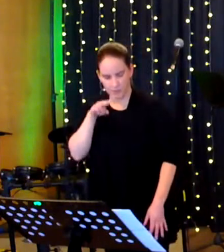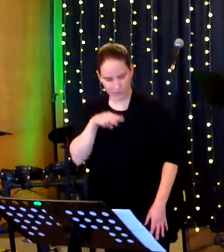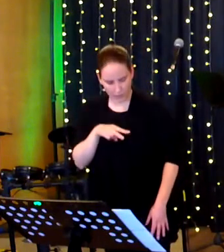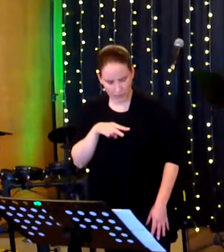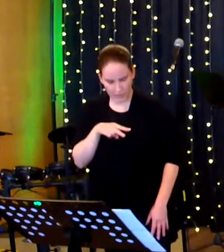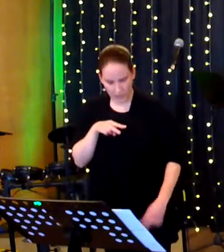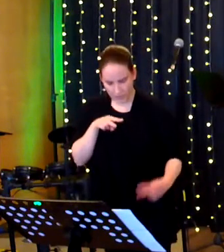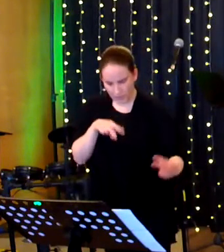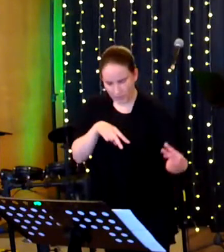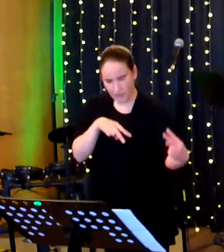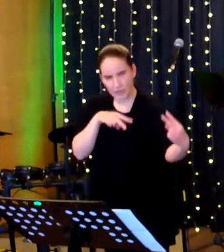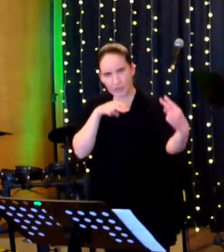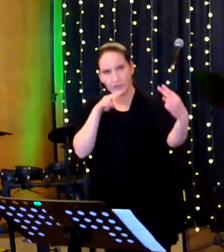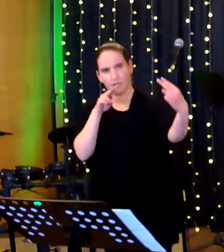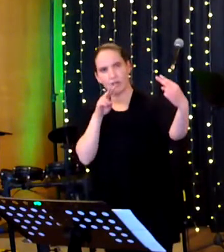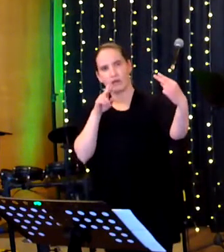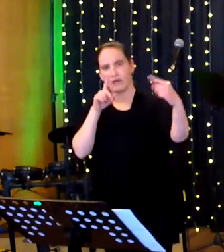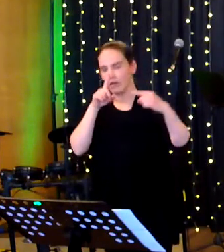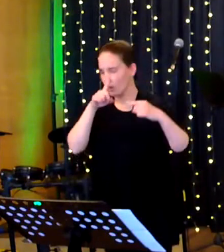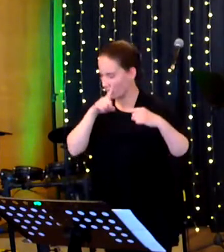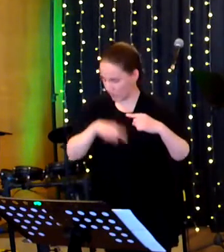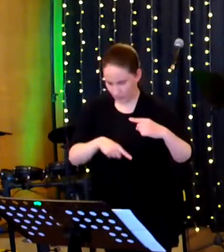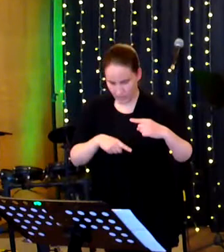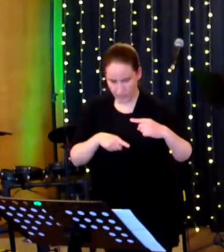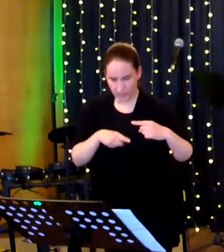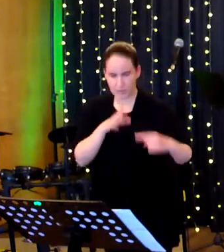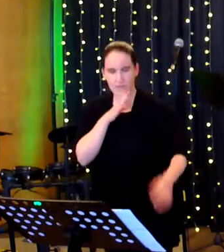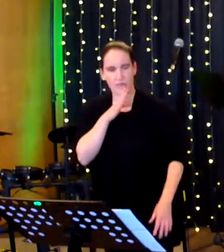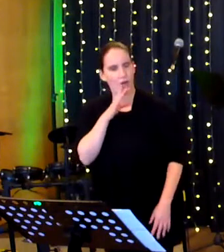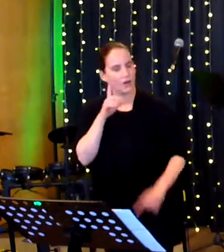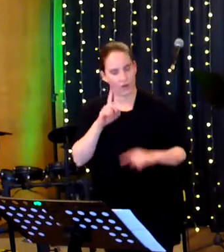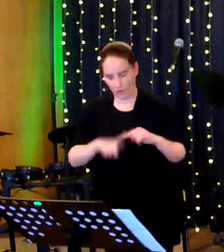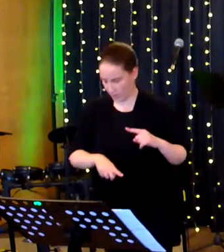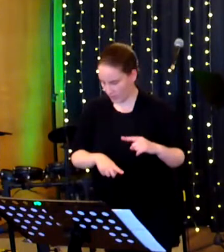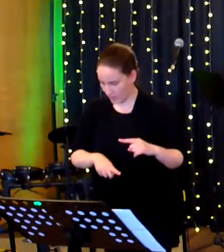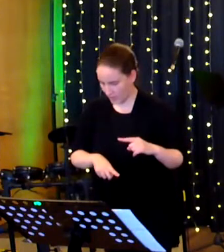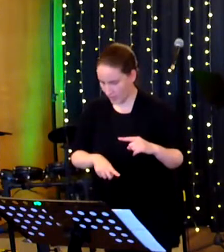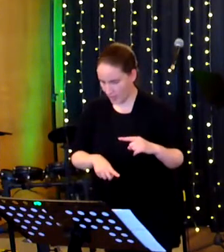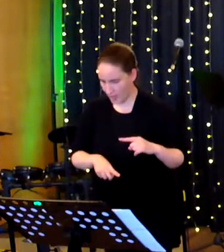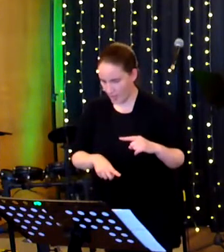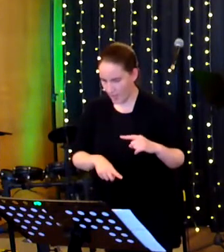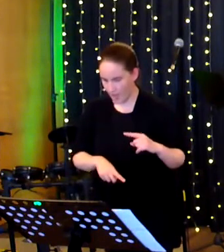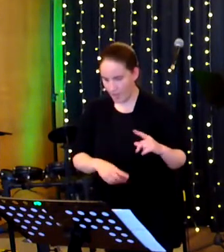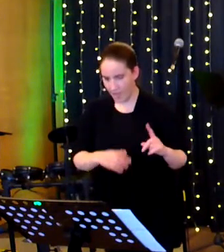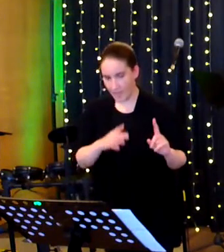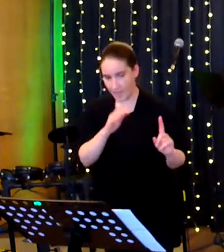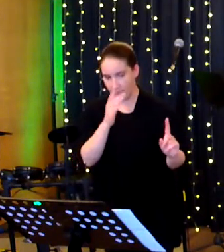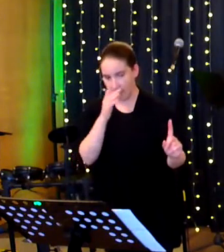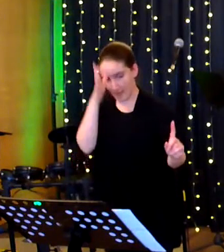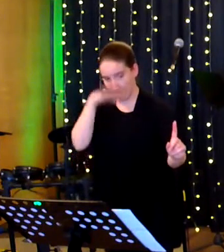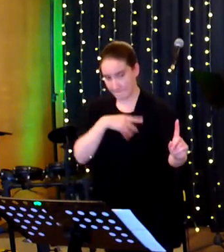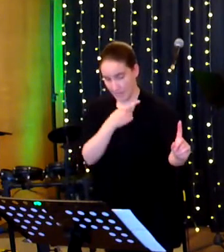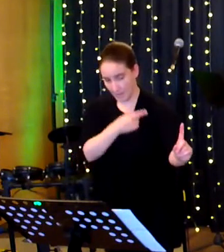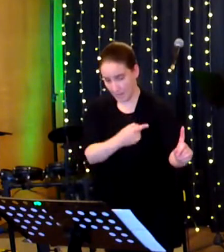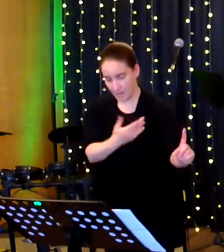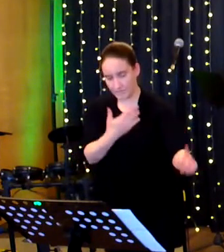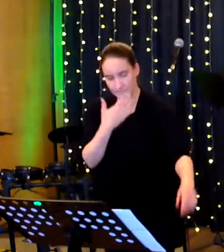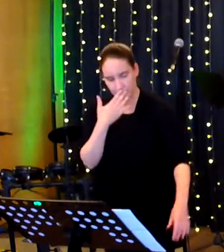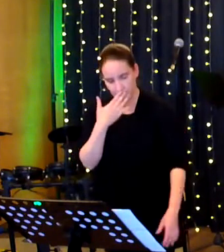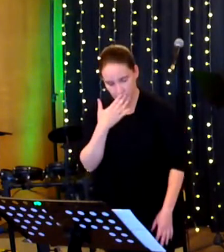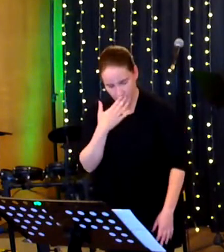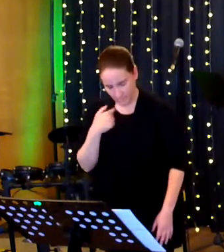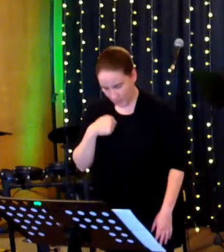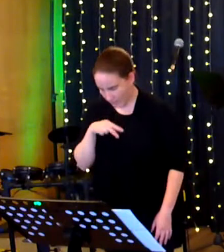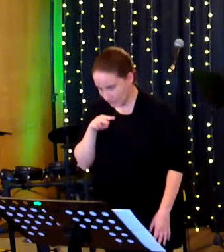ground, unable to say a word. And then the one who looked like a man touched my lips. And I opened my